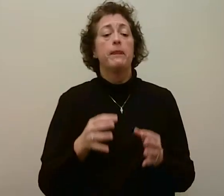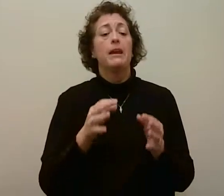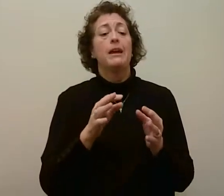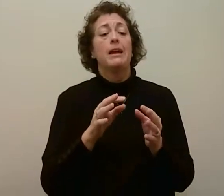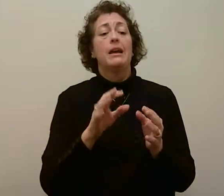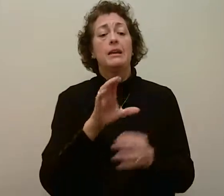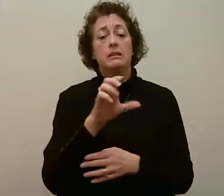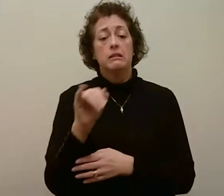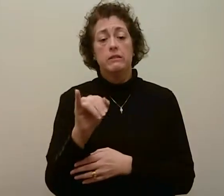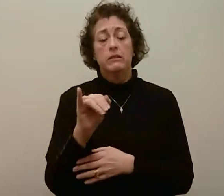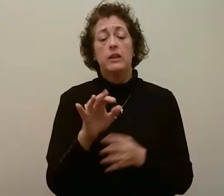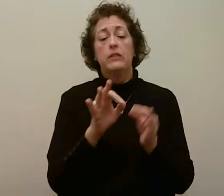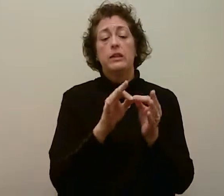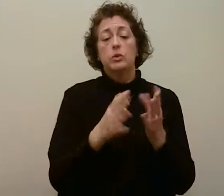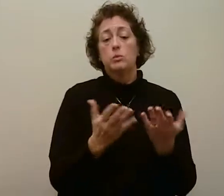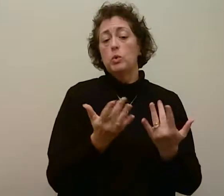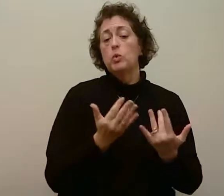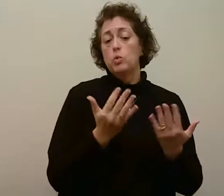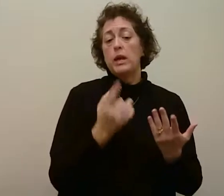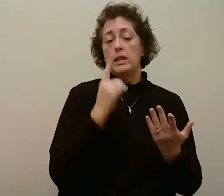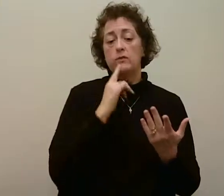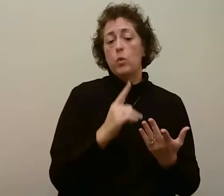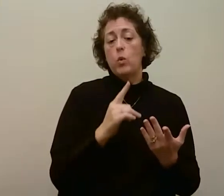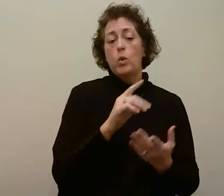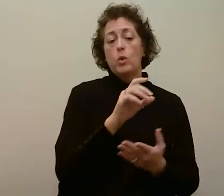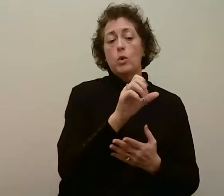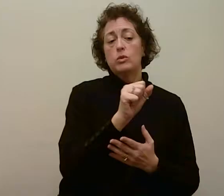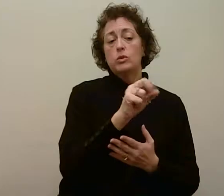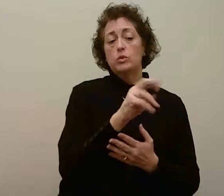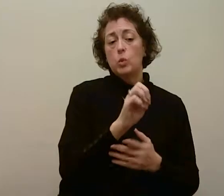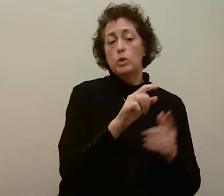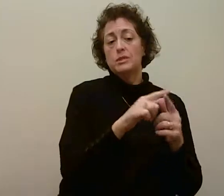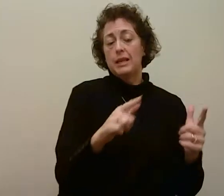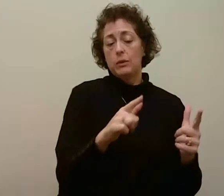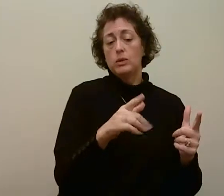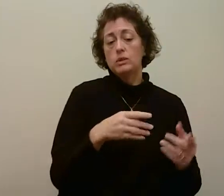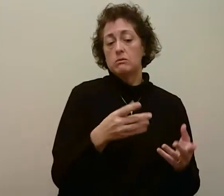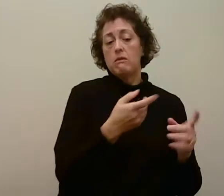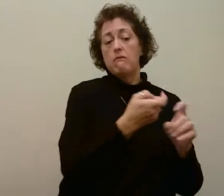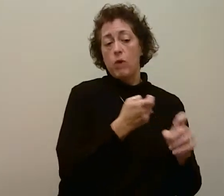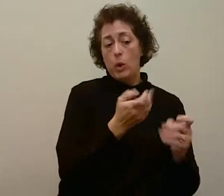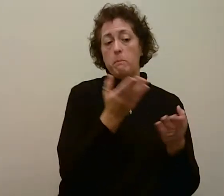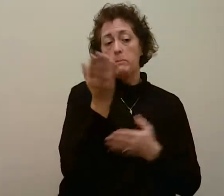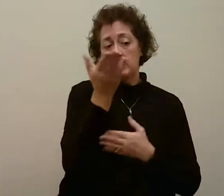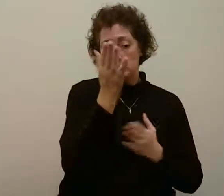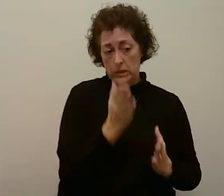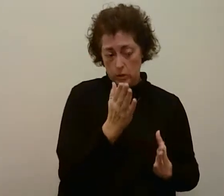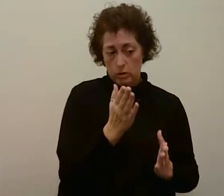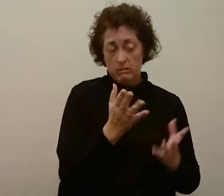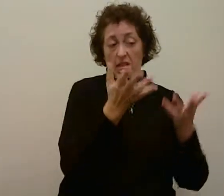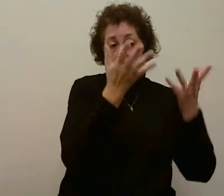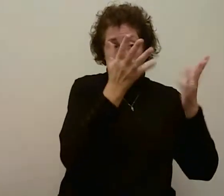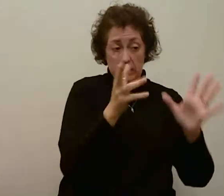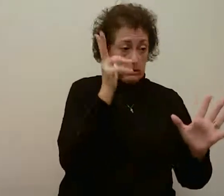delivered from the speaker. Once that is complete, the interpreter then interprets that source language into